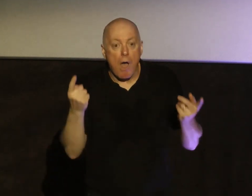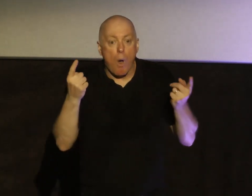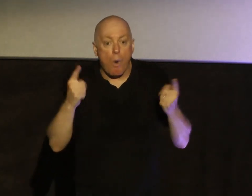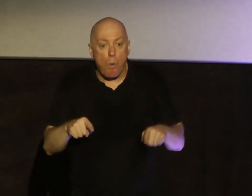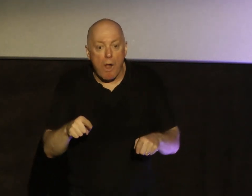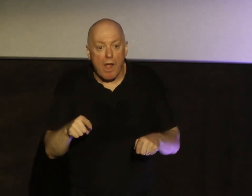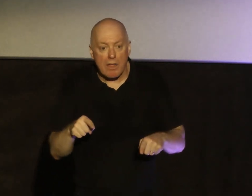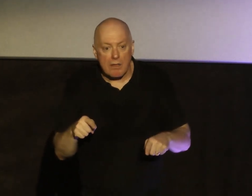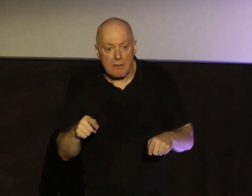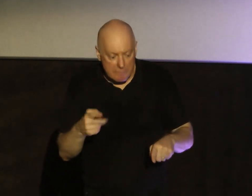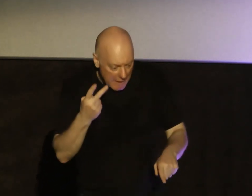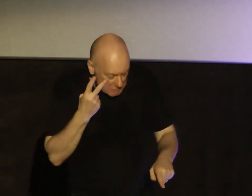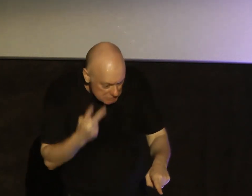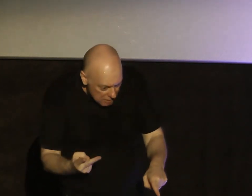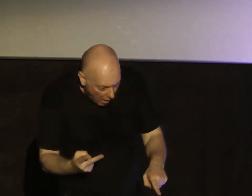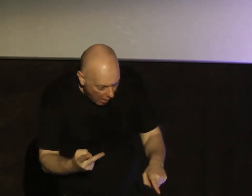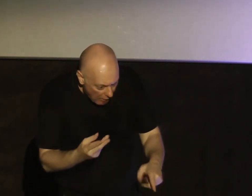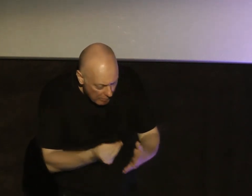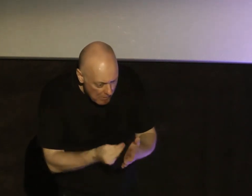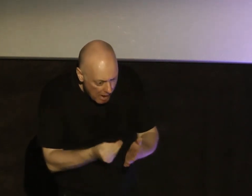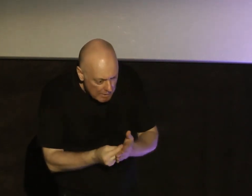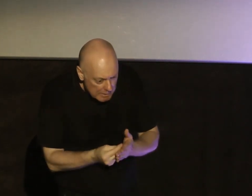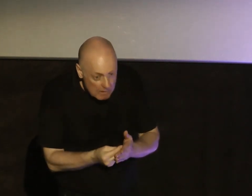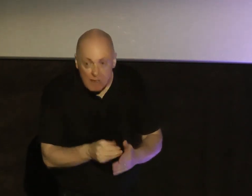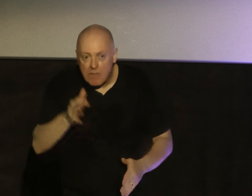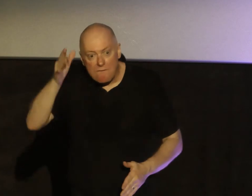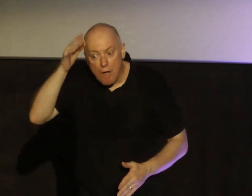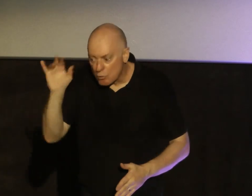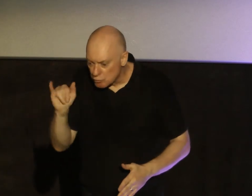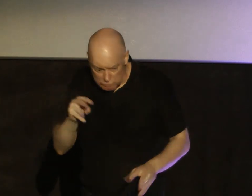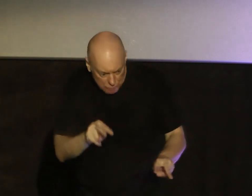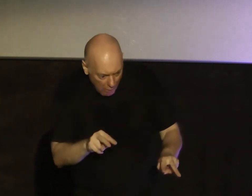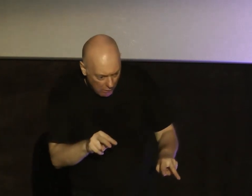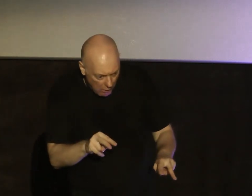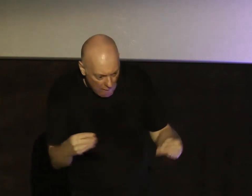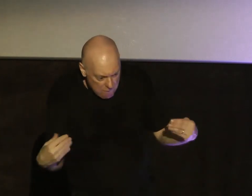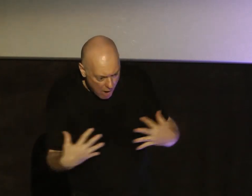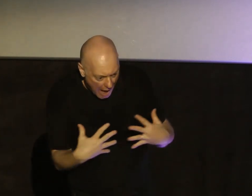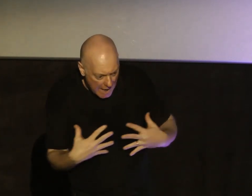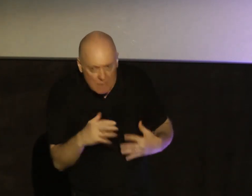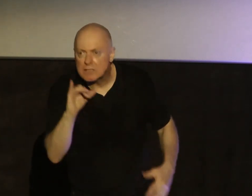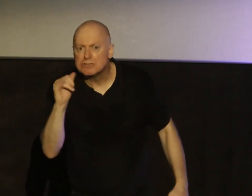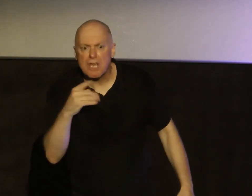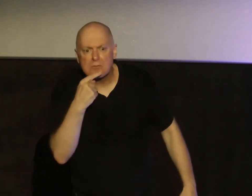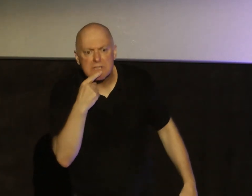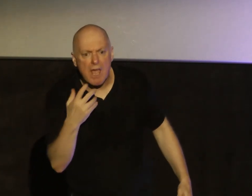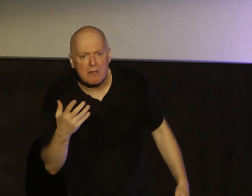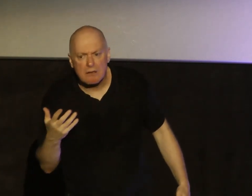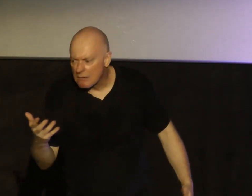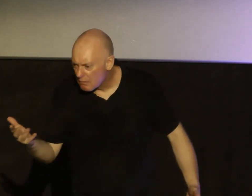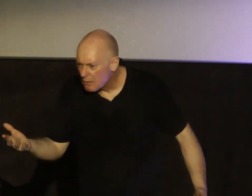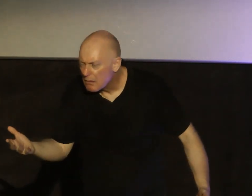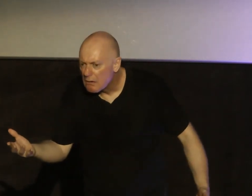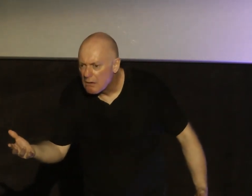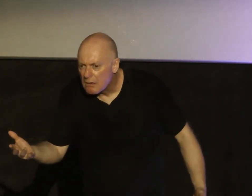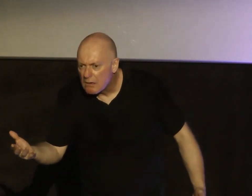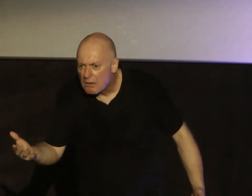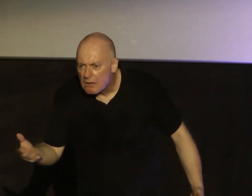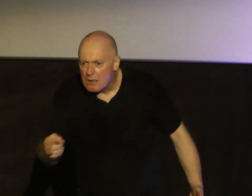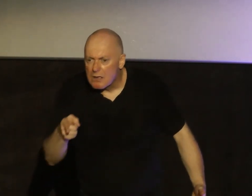father saw their bundles of money, they were afraid. And Jacob their father said to them, you have bereaved me of